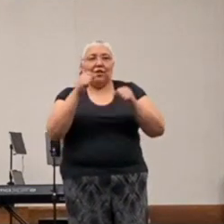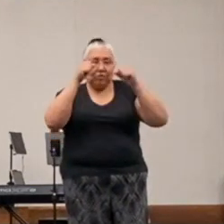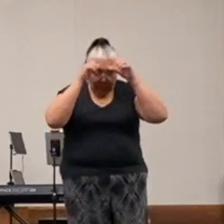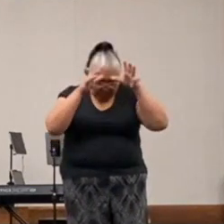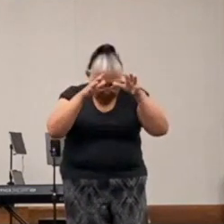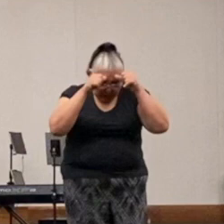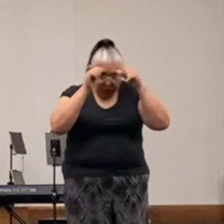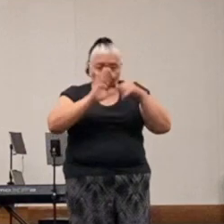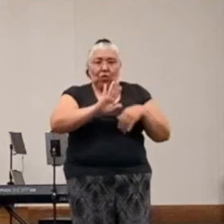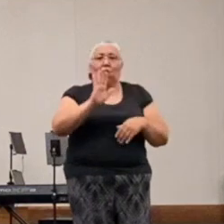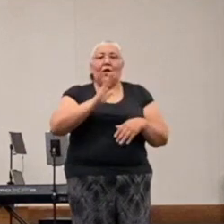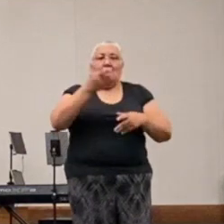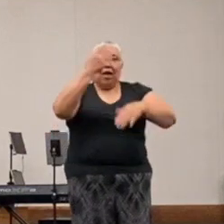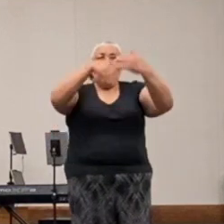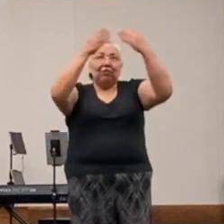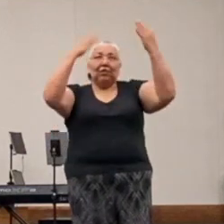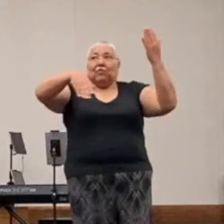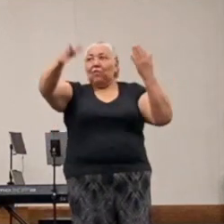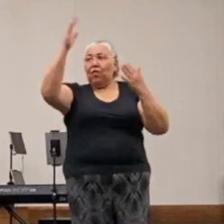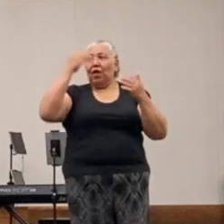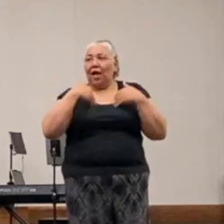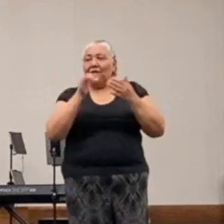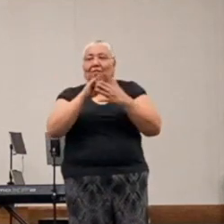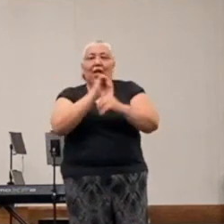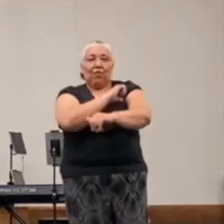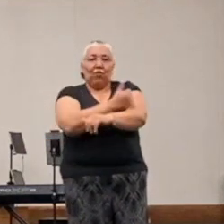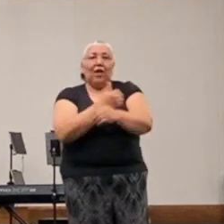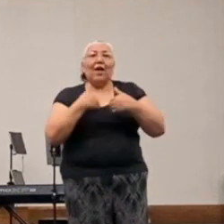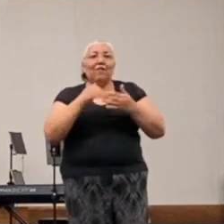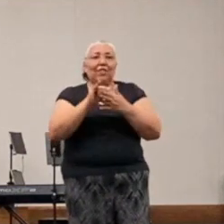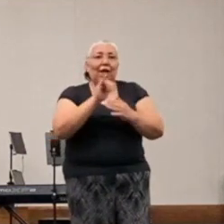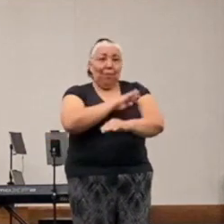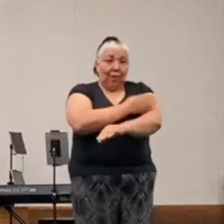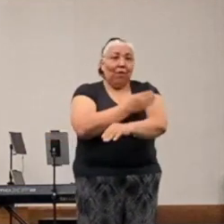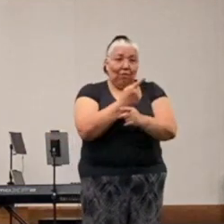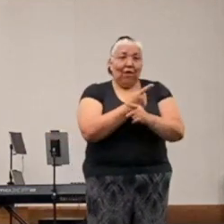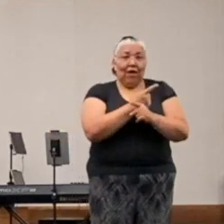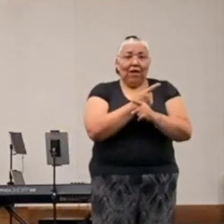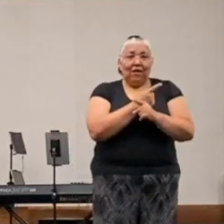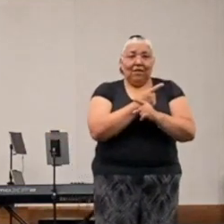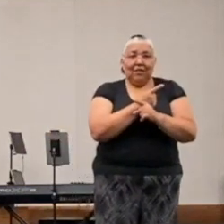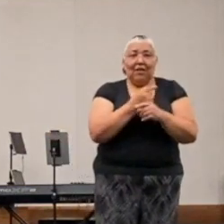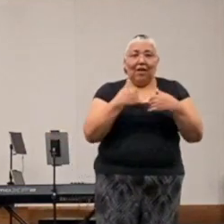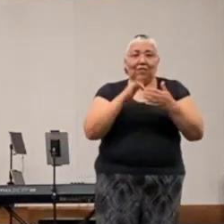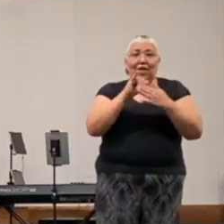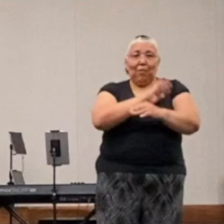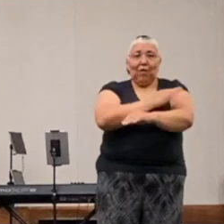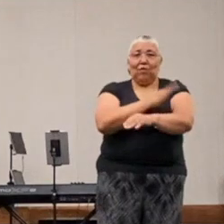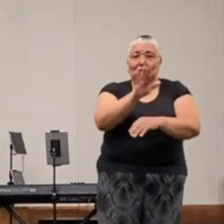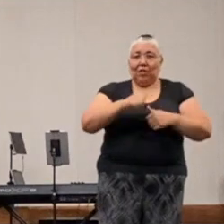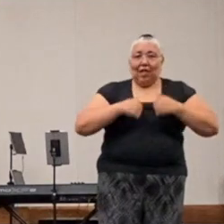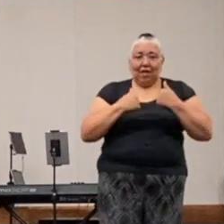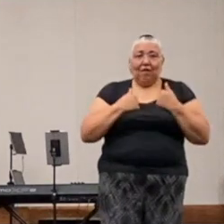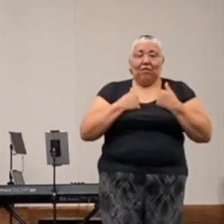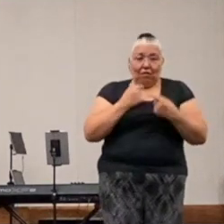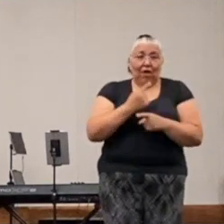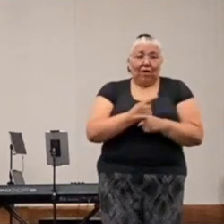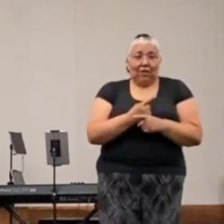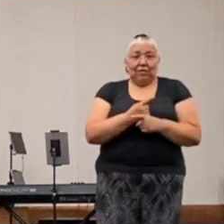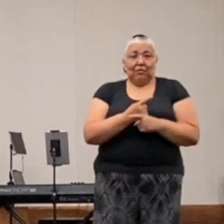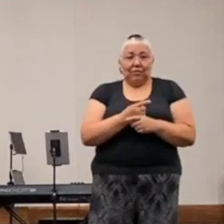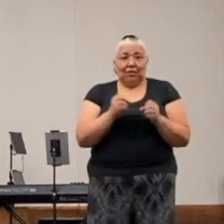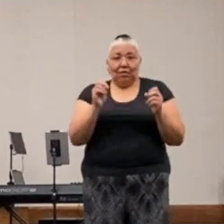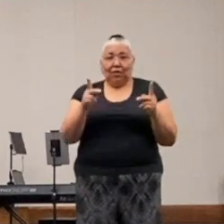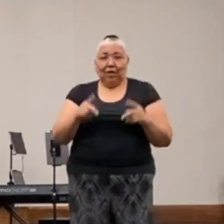Father. Yeah. So you have that authority, you have that power, right, in your life. Right? Sure. You got it.